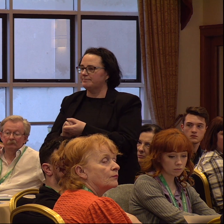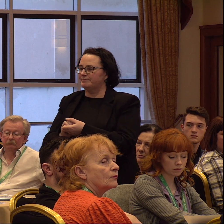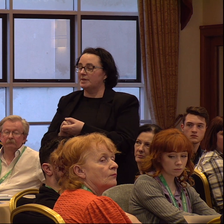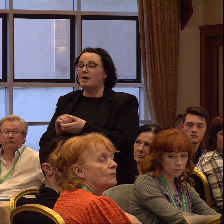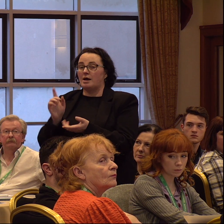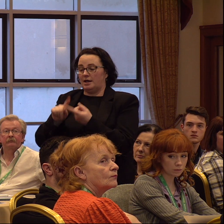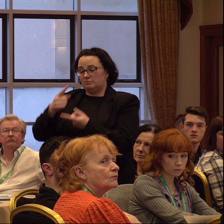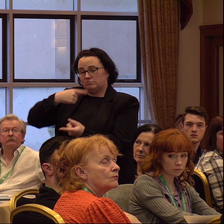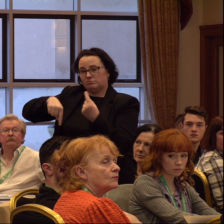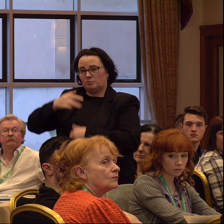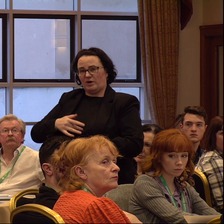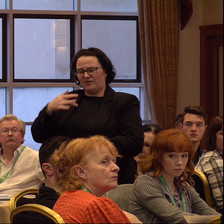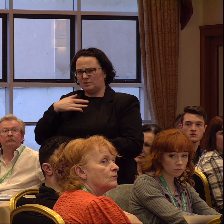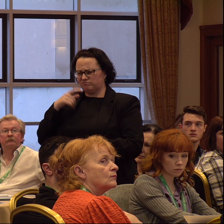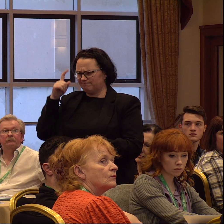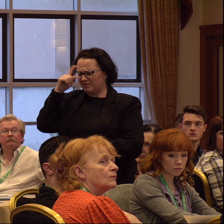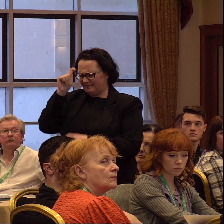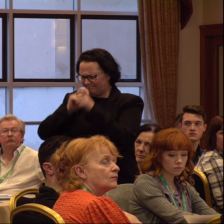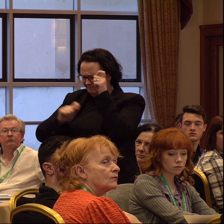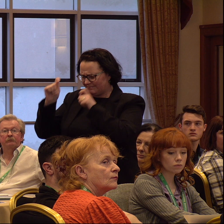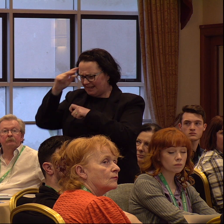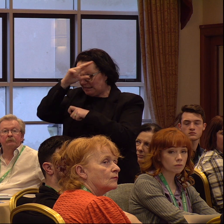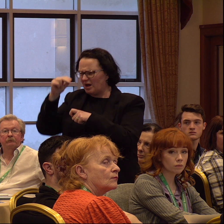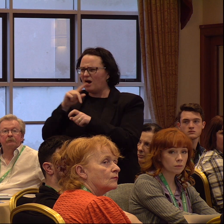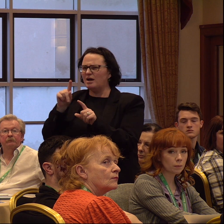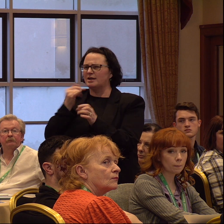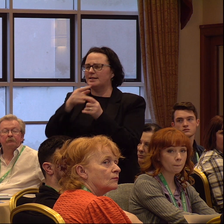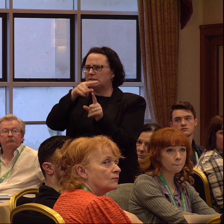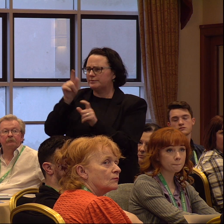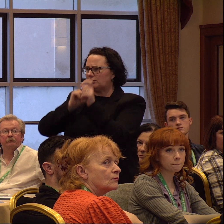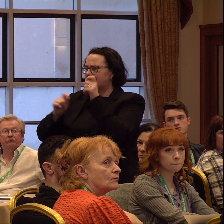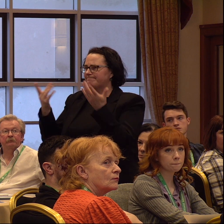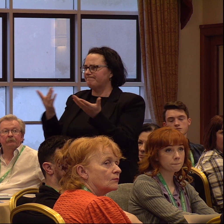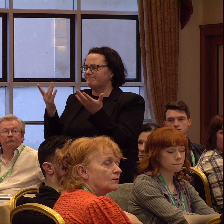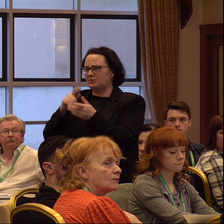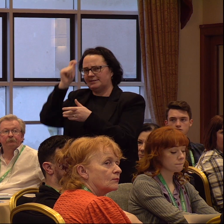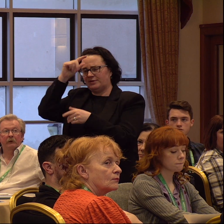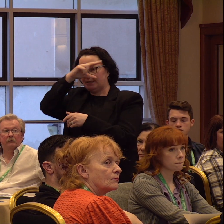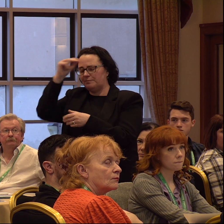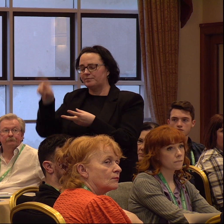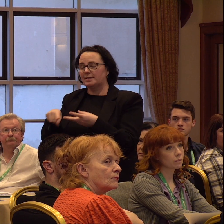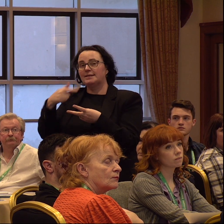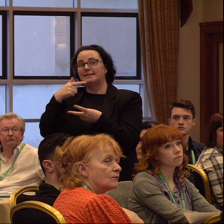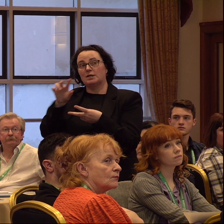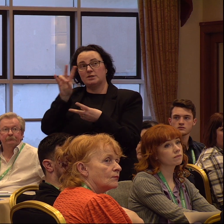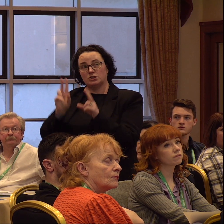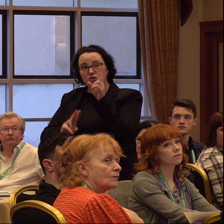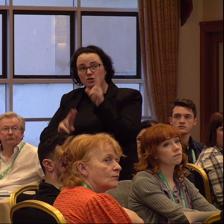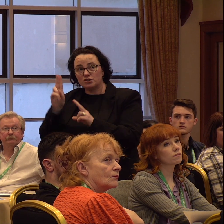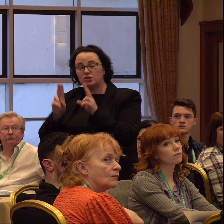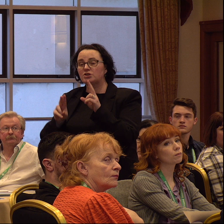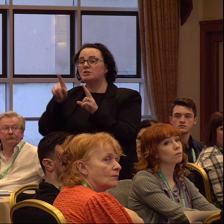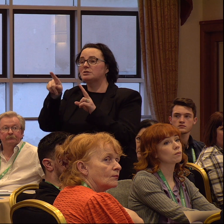we felt that it was actually very hard to think of any examples where that was not the case, more so. The second question, should understandings of